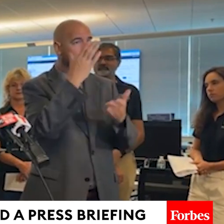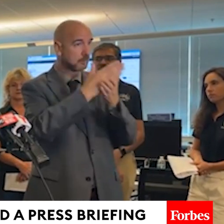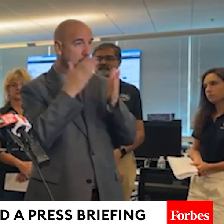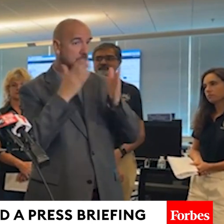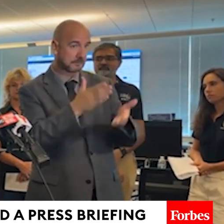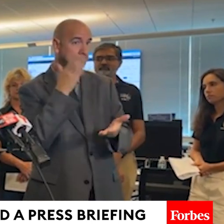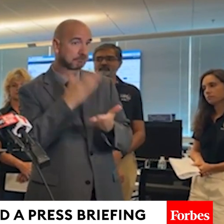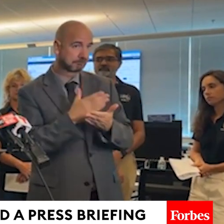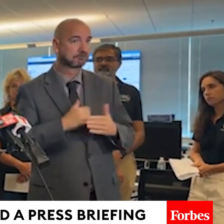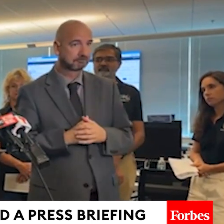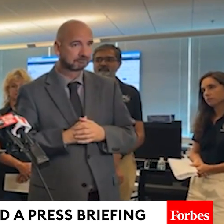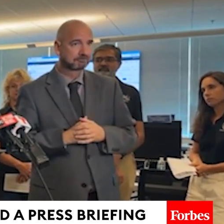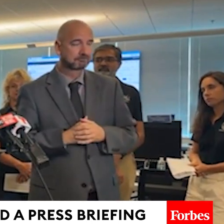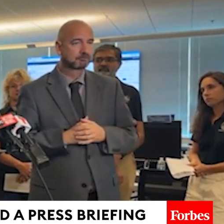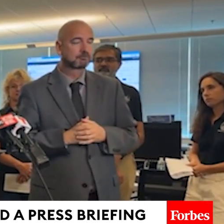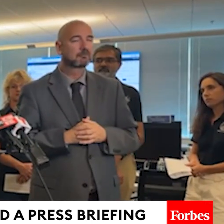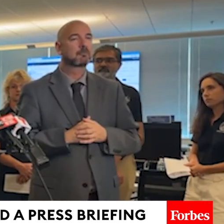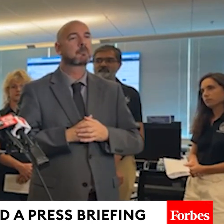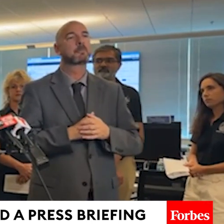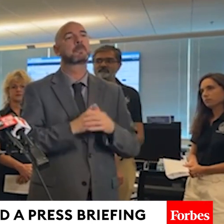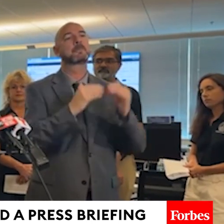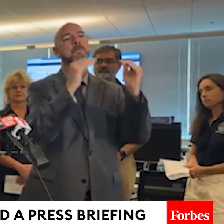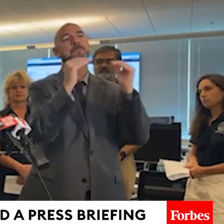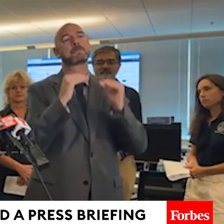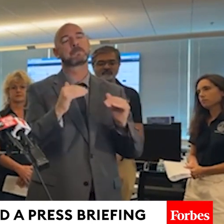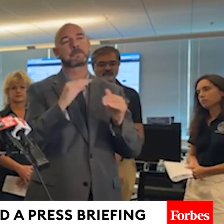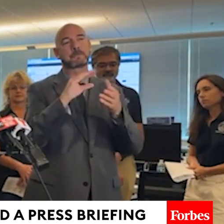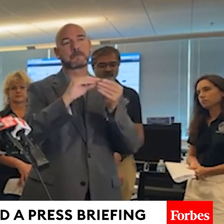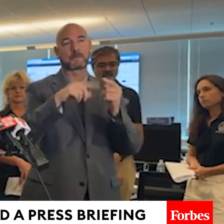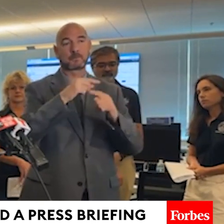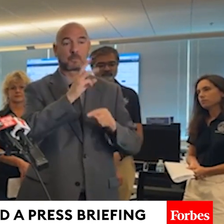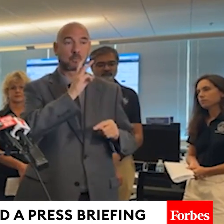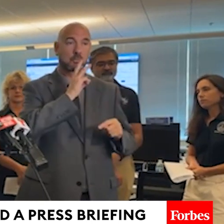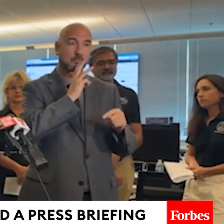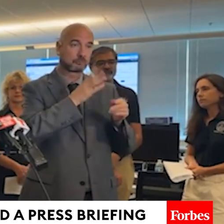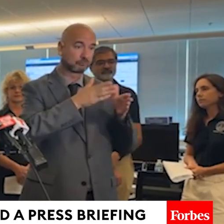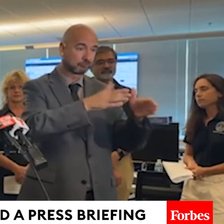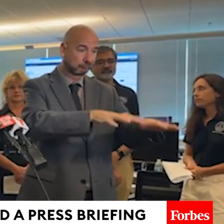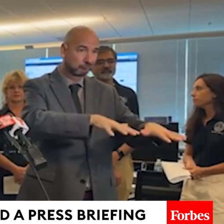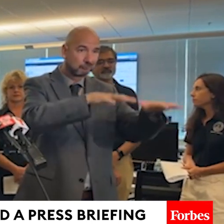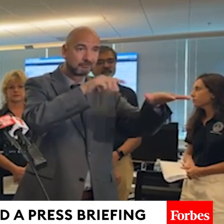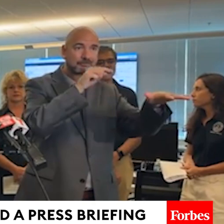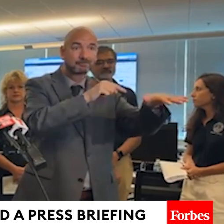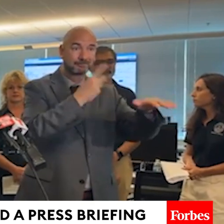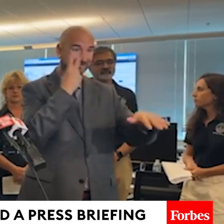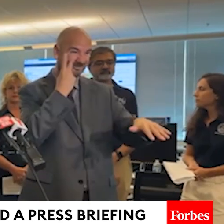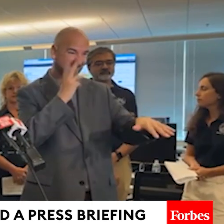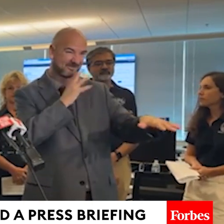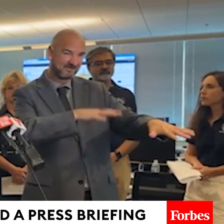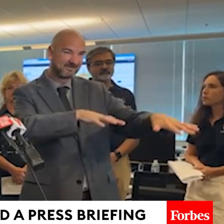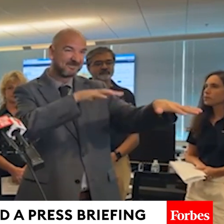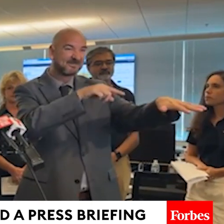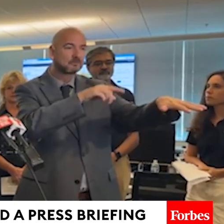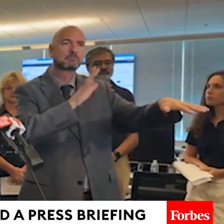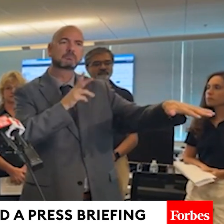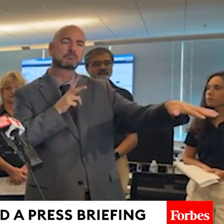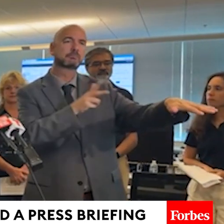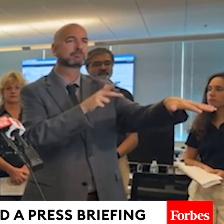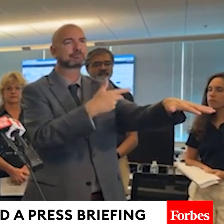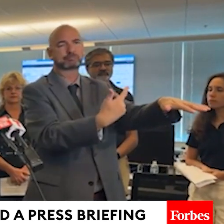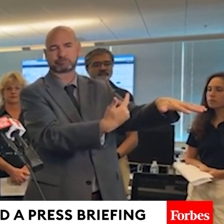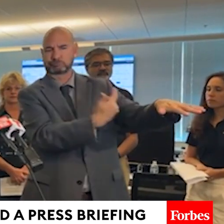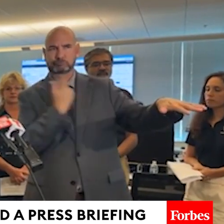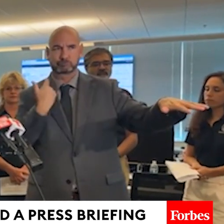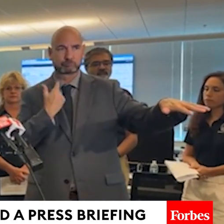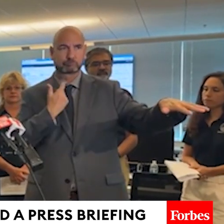want to address water in the roadway. If you see water in the roadway, turn around, do not drive your vehicle in